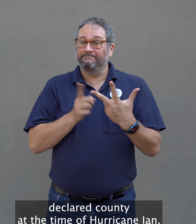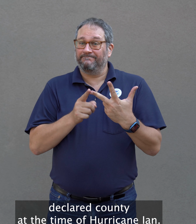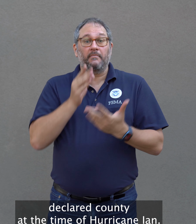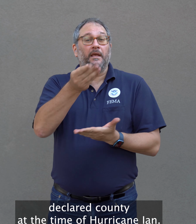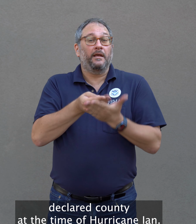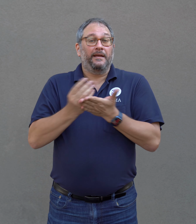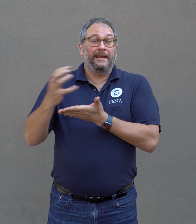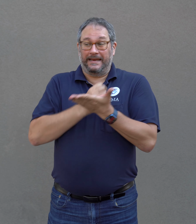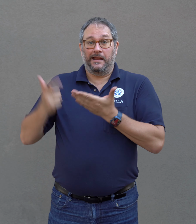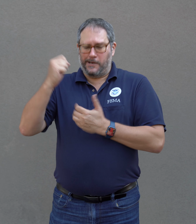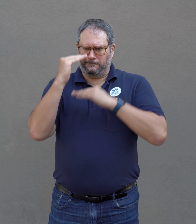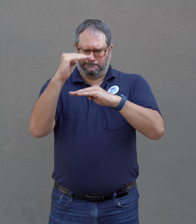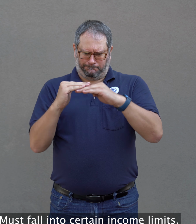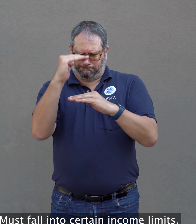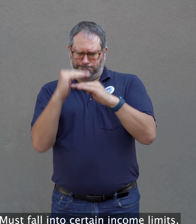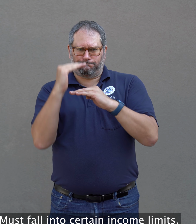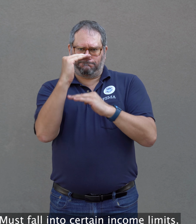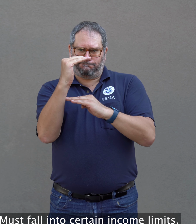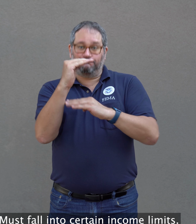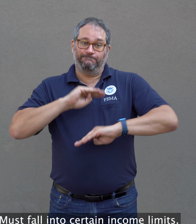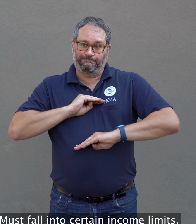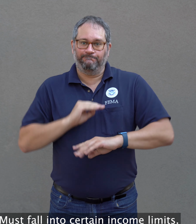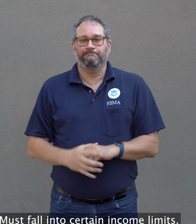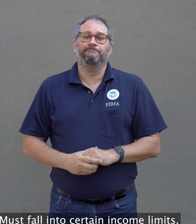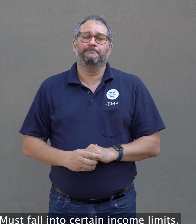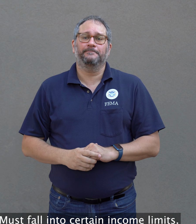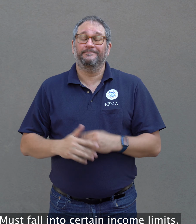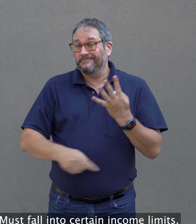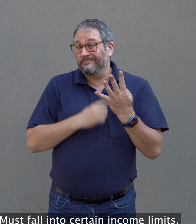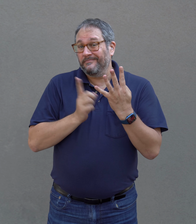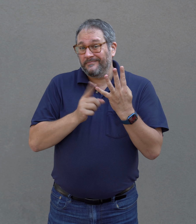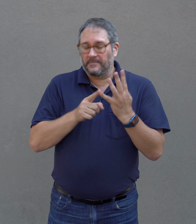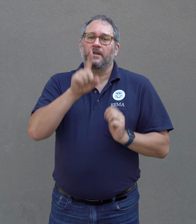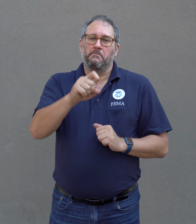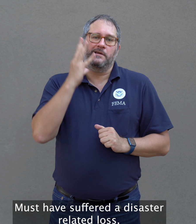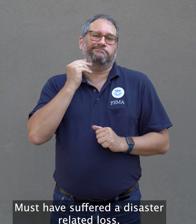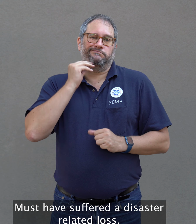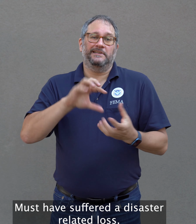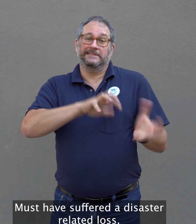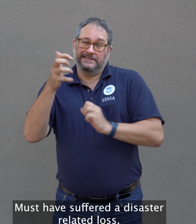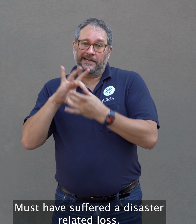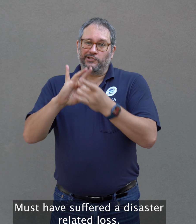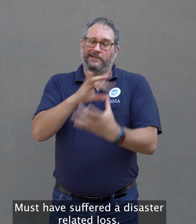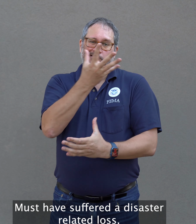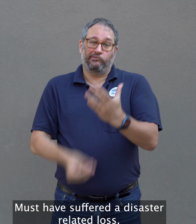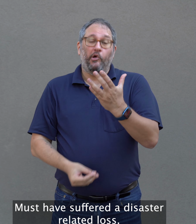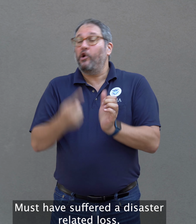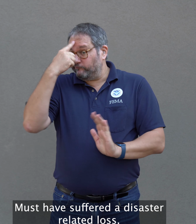Hurricane Ian. Must fall into certain income limits. Must have suffered a disaster related